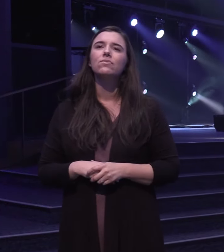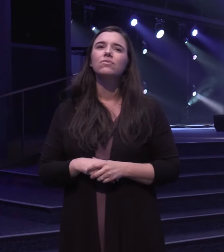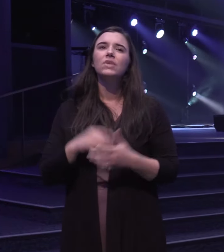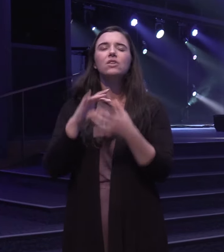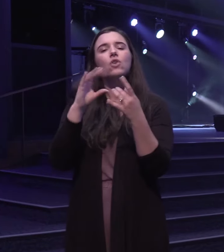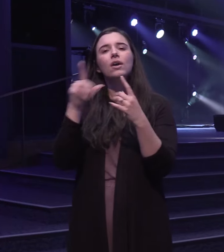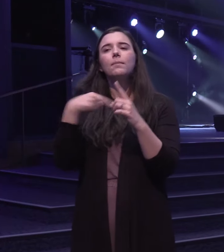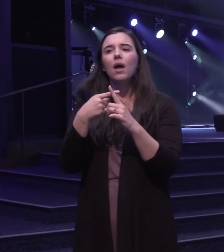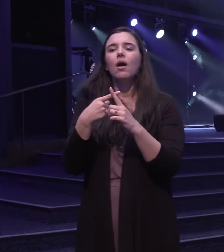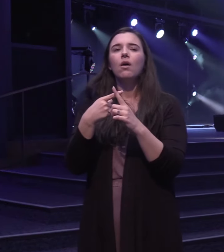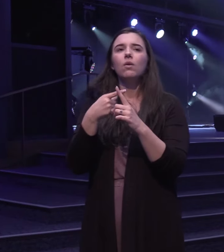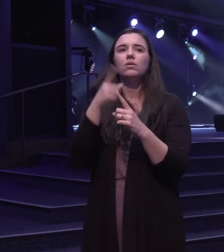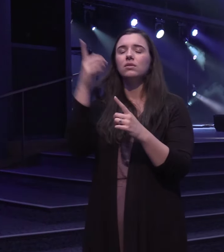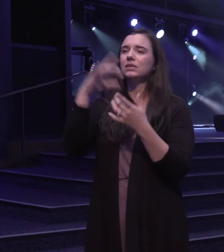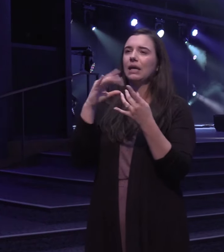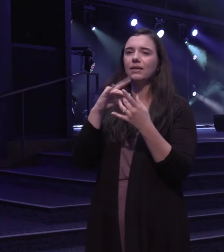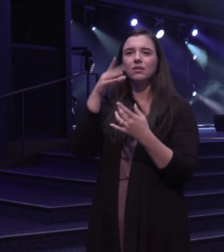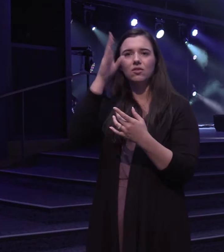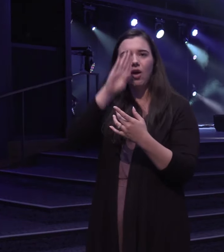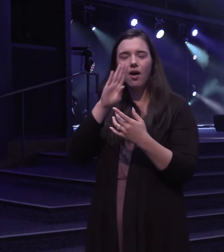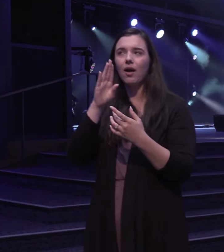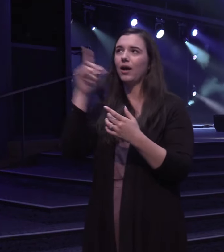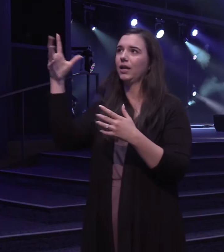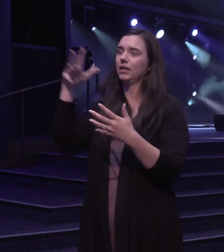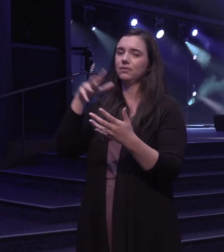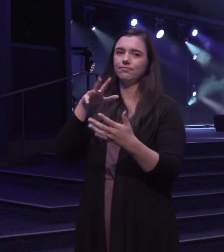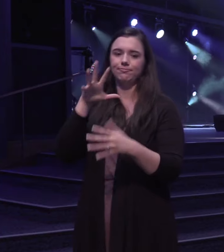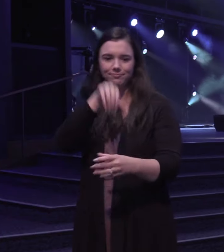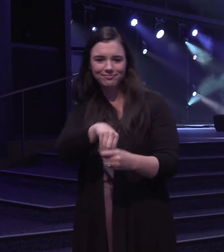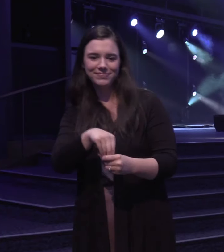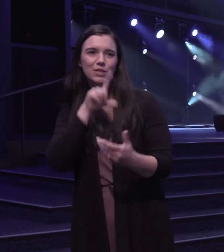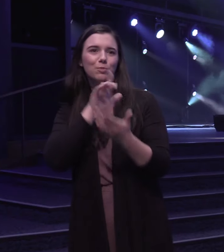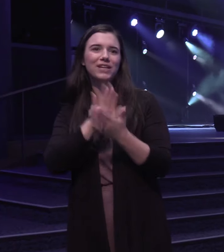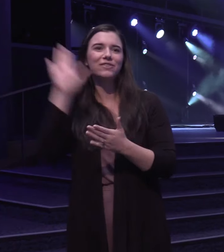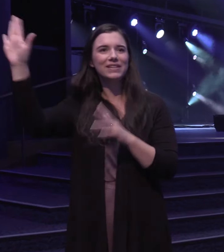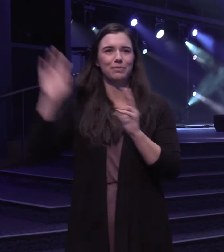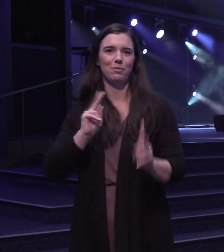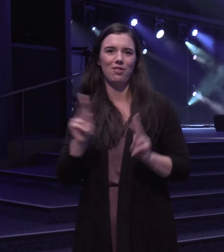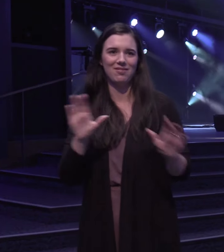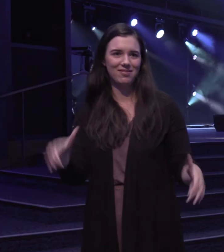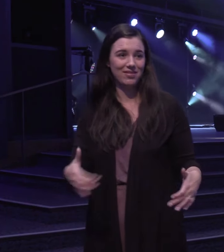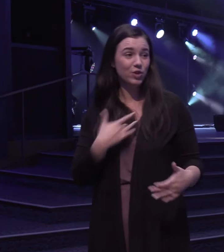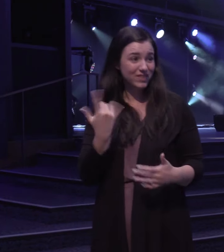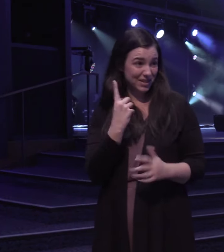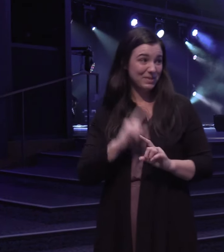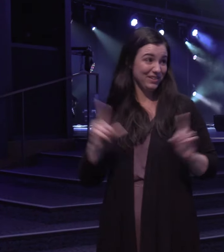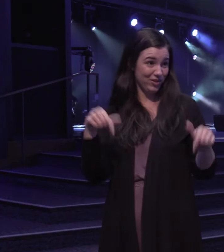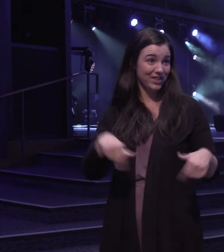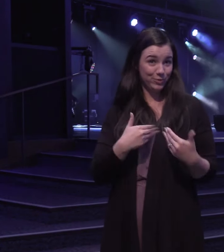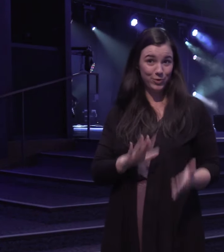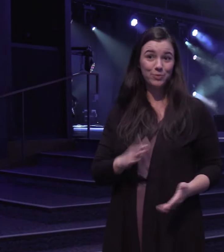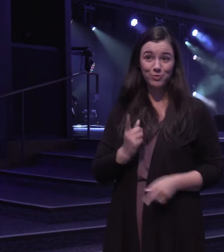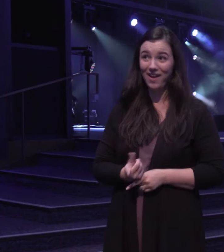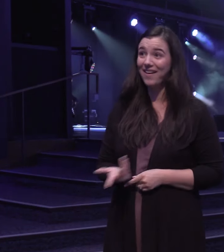And he's talking about this. He says, God inhabits the praises of his people. You feel something different in this